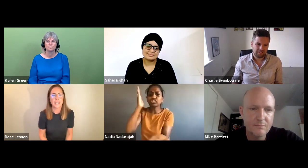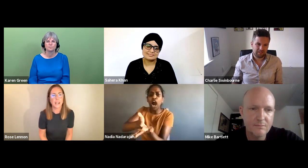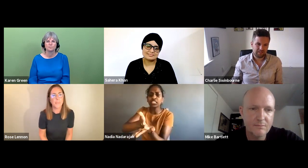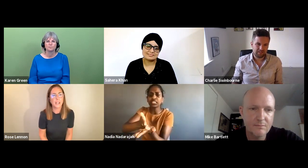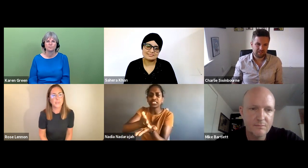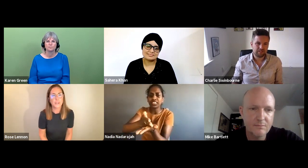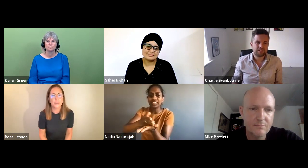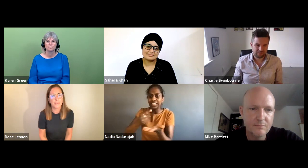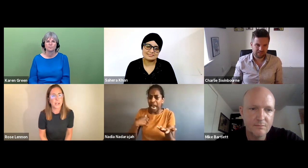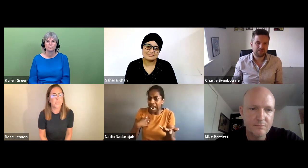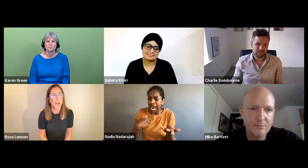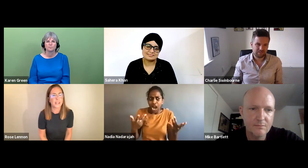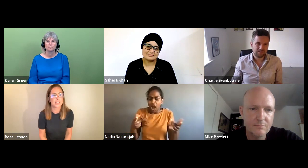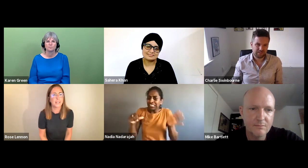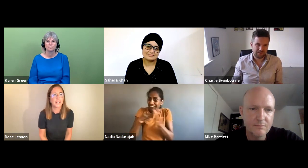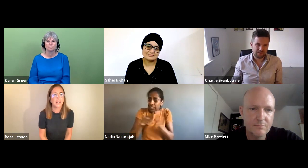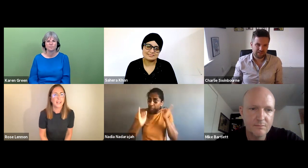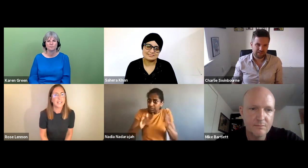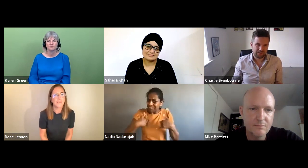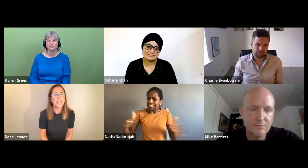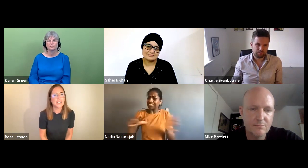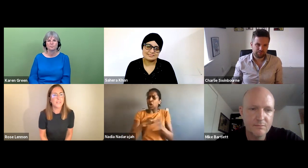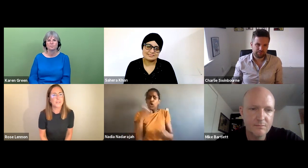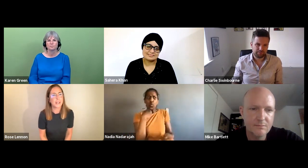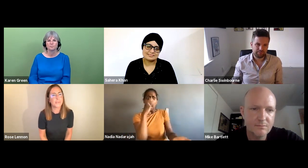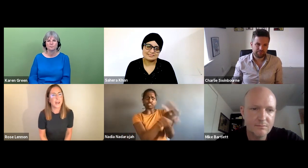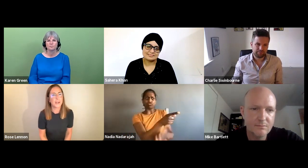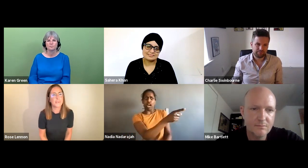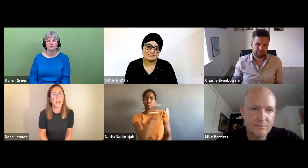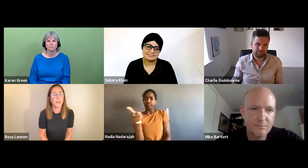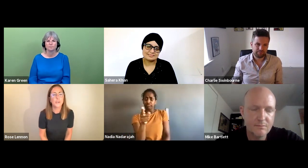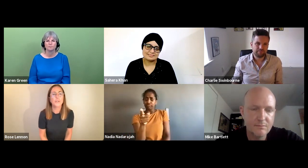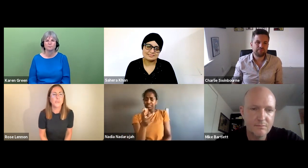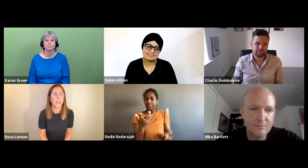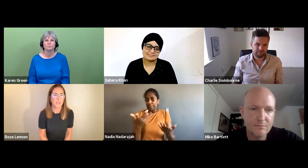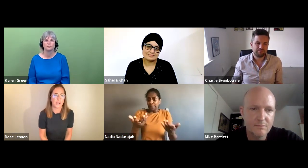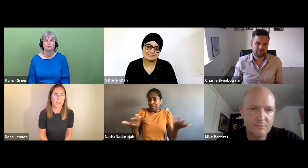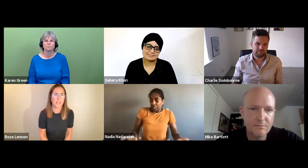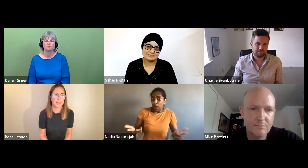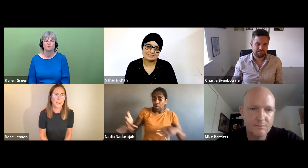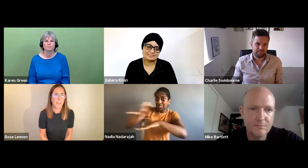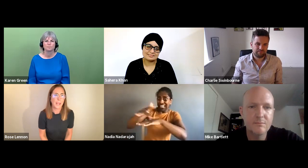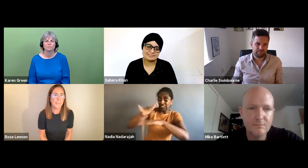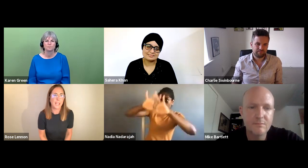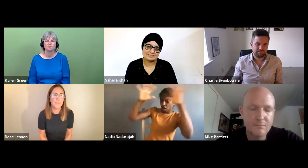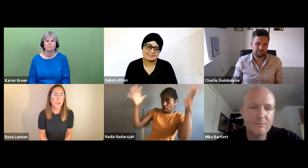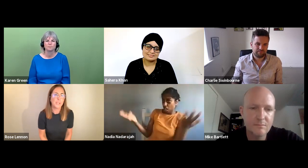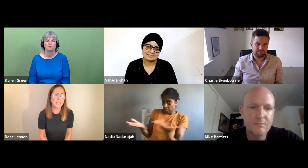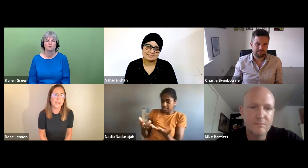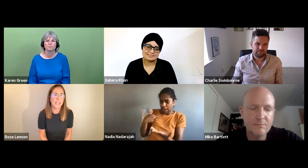think. Like Mike was talking about trust. It's really difficult sometimes, you know, who do I trust? At the moment in the